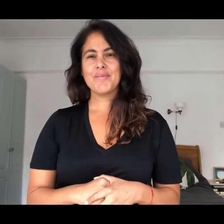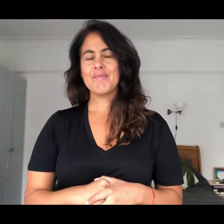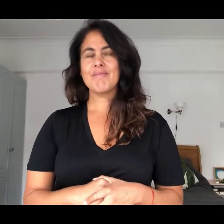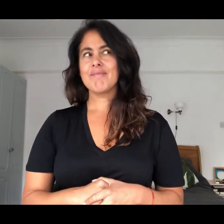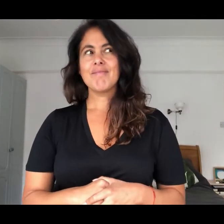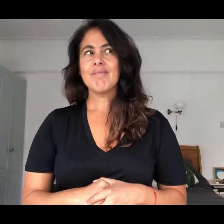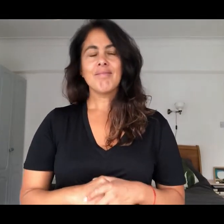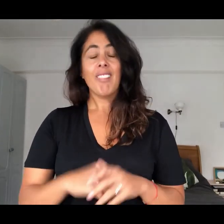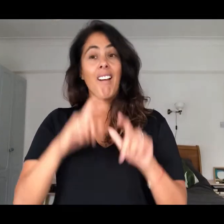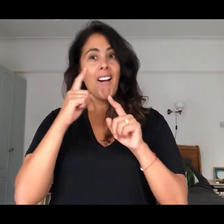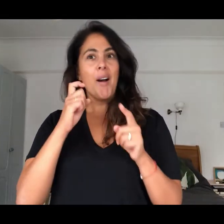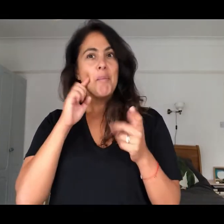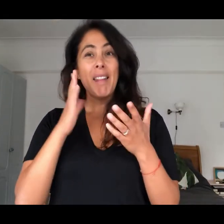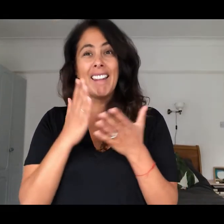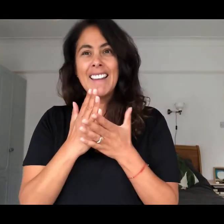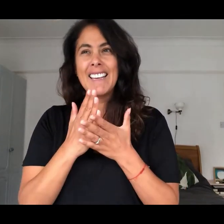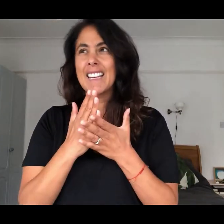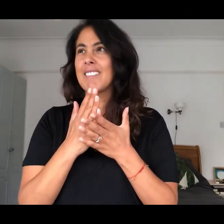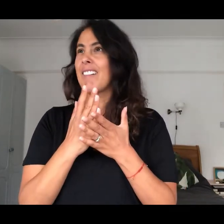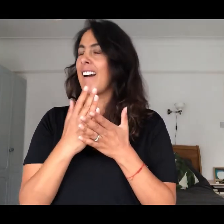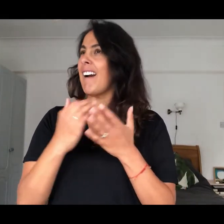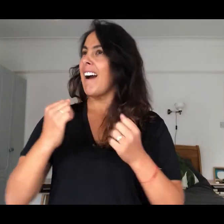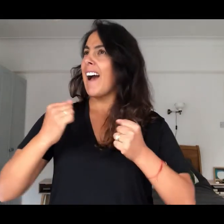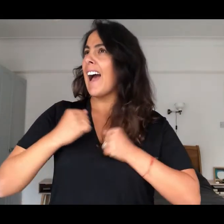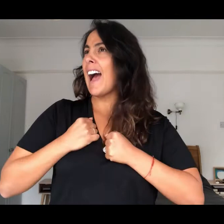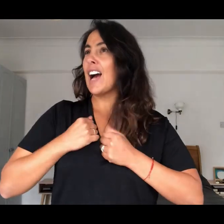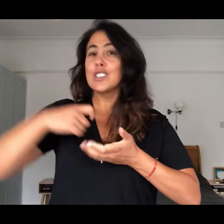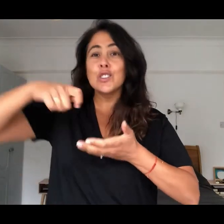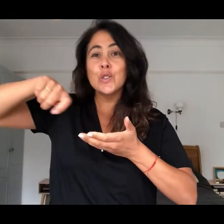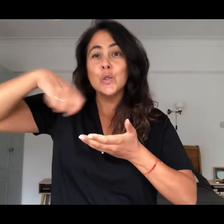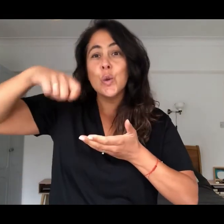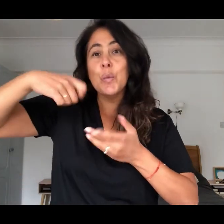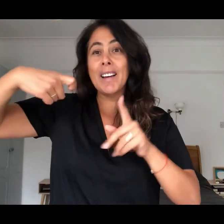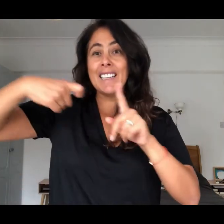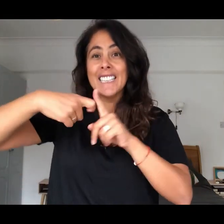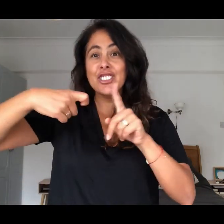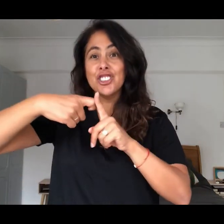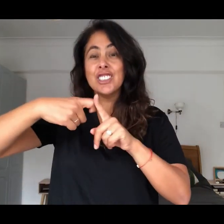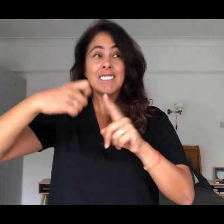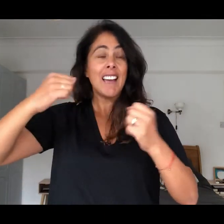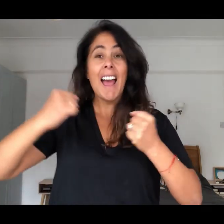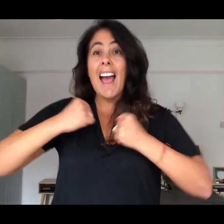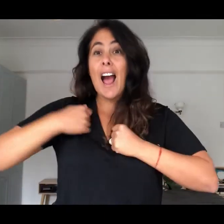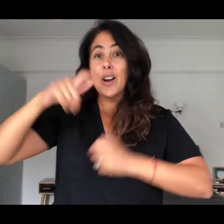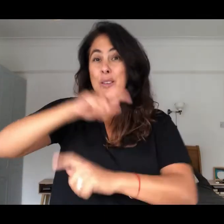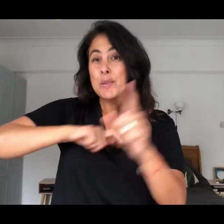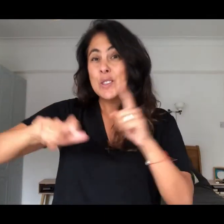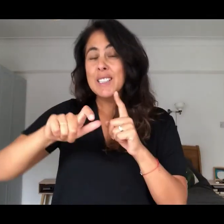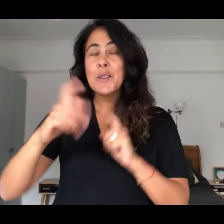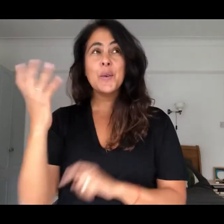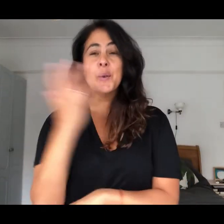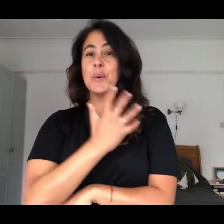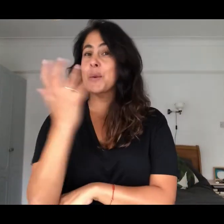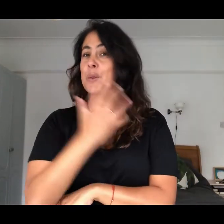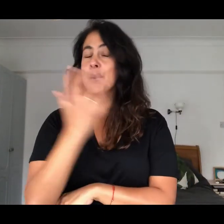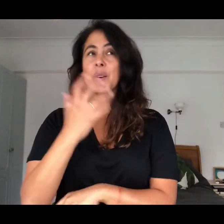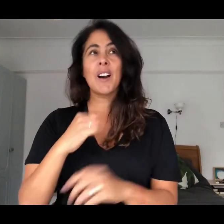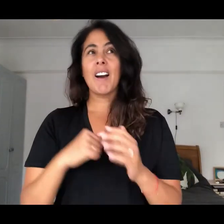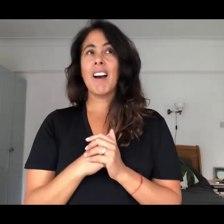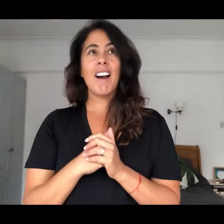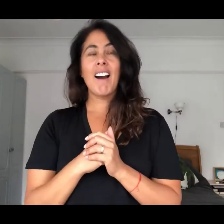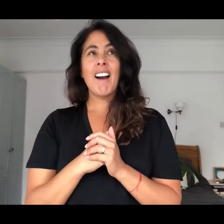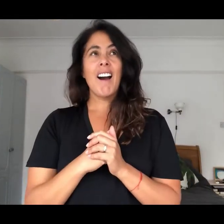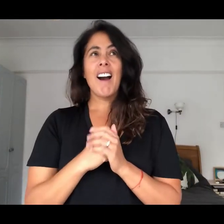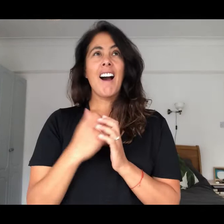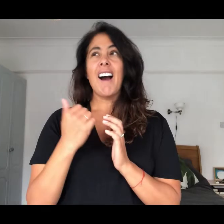I can't believe that there's a modern day soup kitchen here in our community. It's like I keep expecting